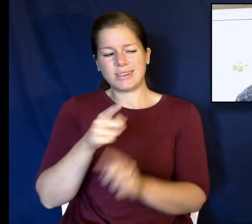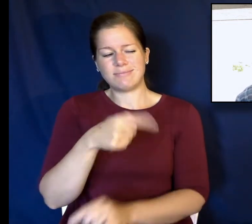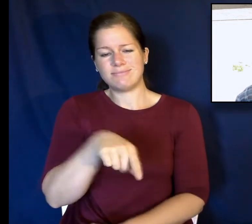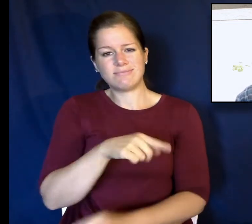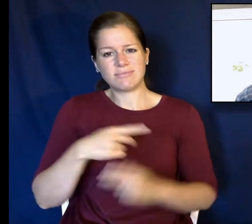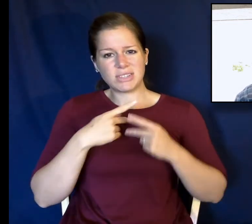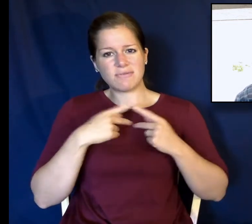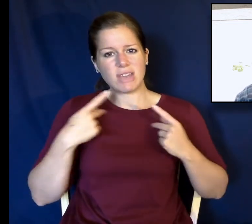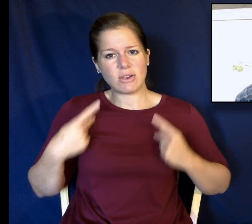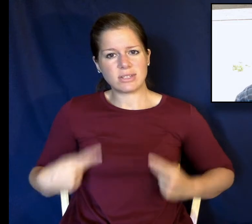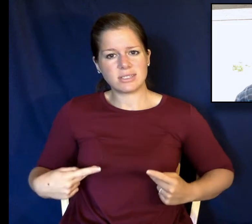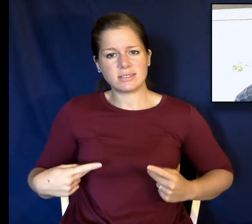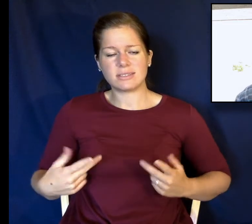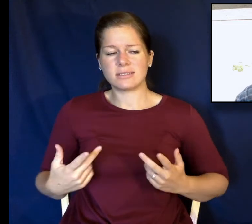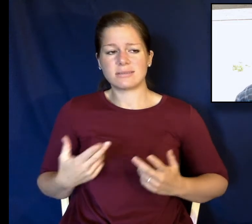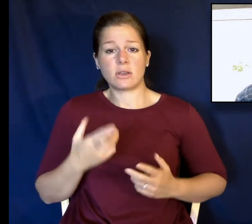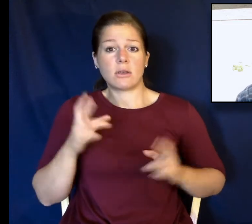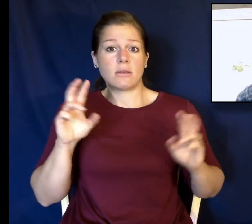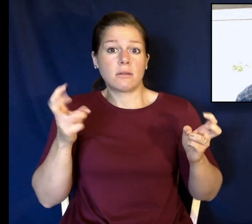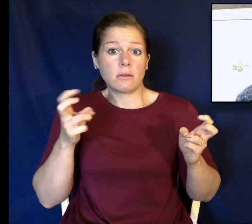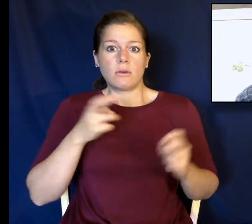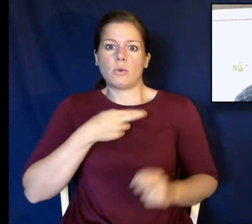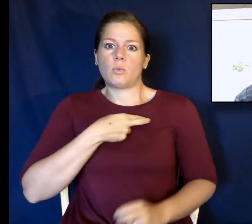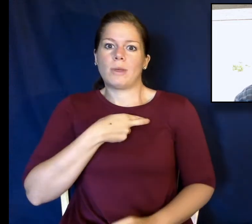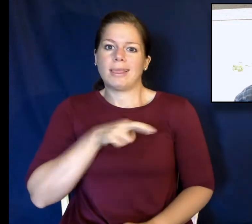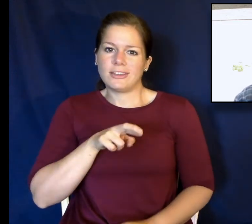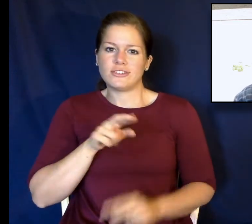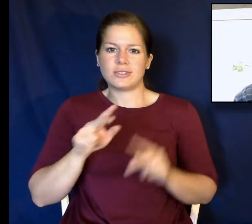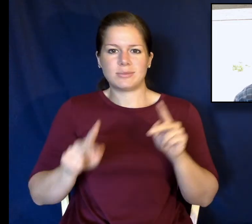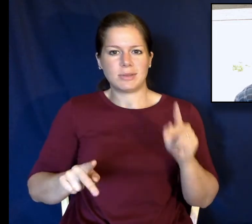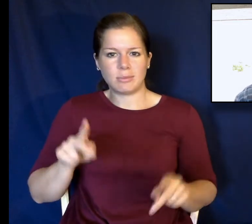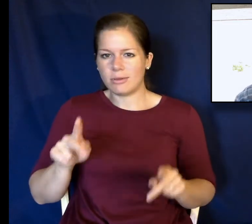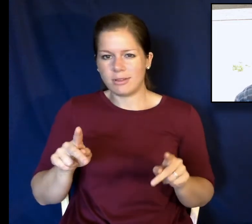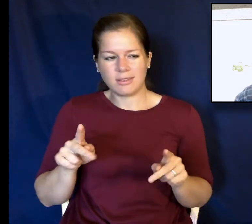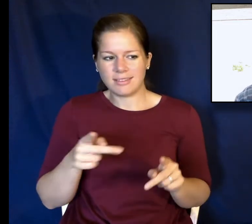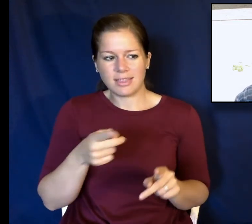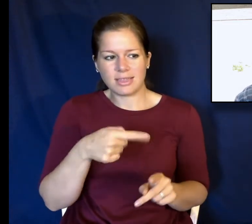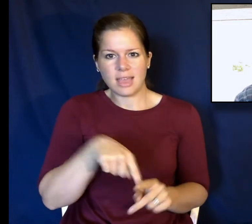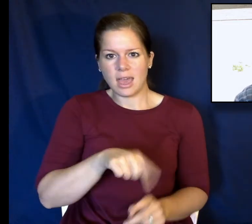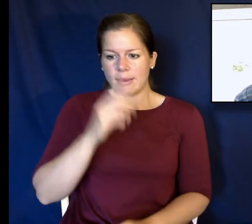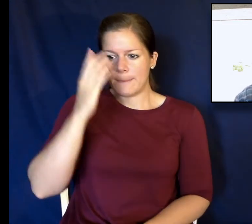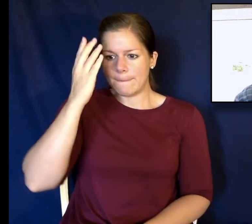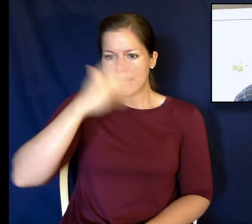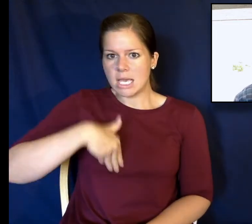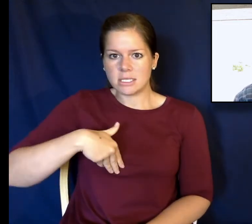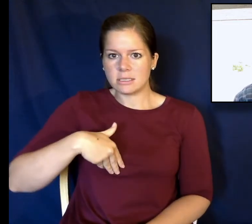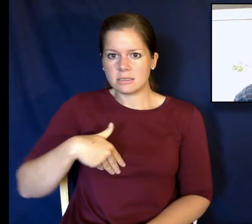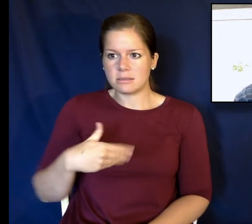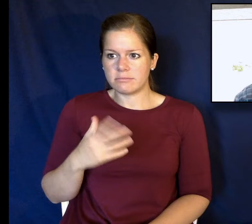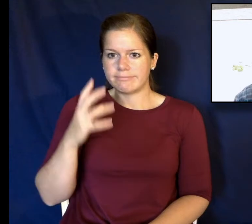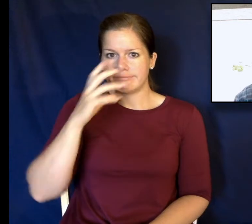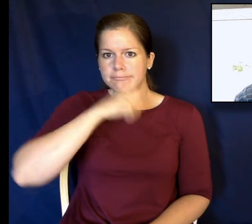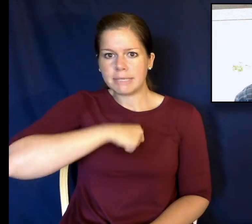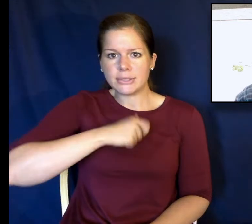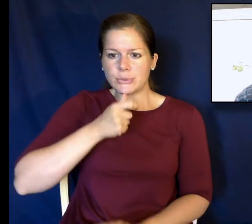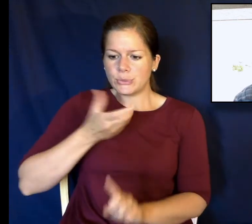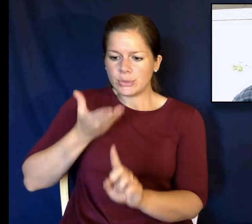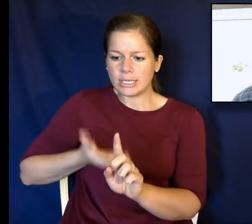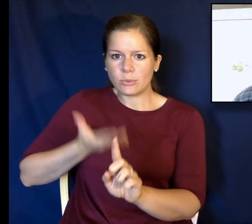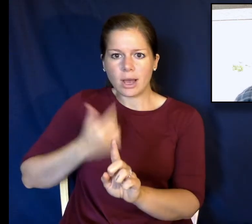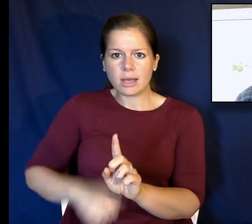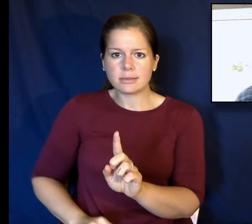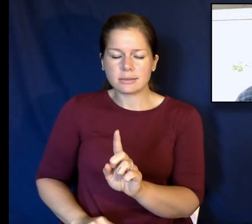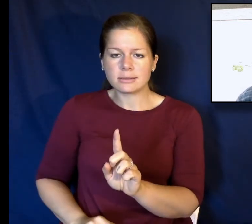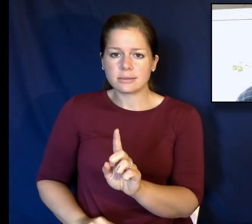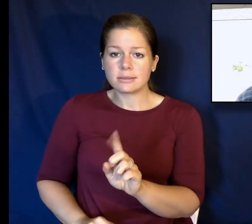scribes just missed it. The religious people of the day missed who the person of Christ was.